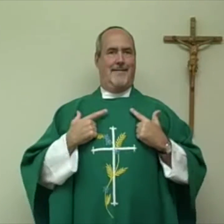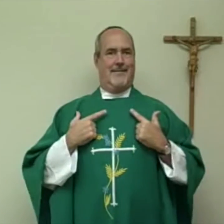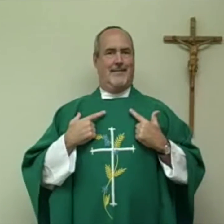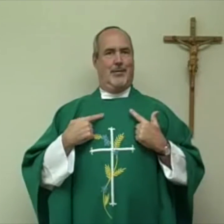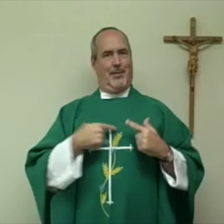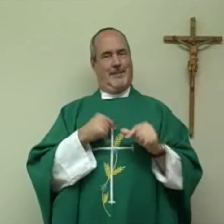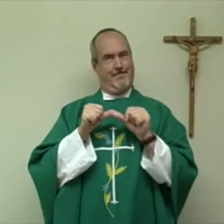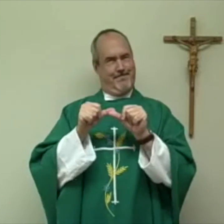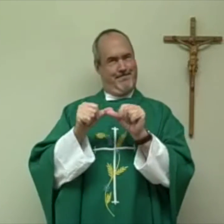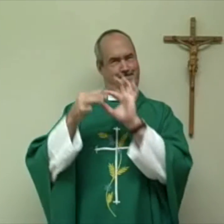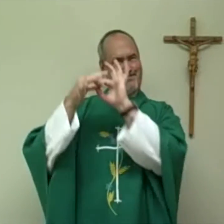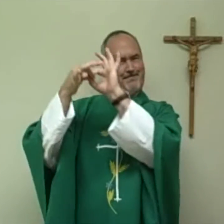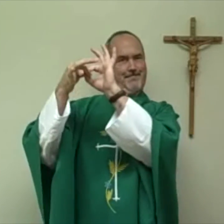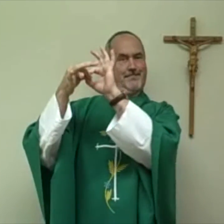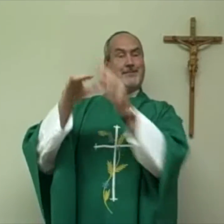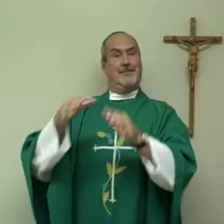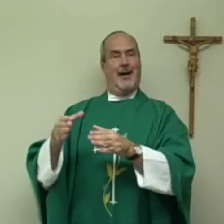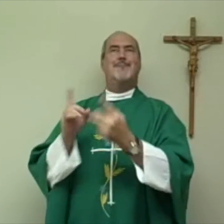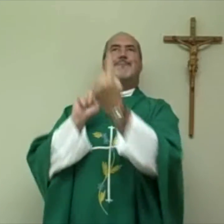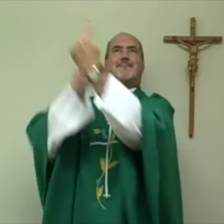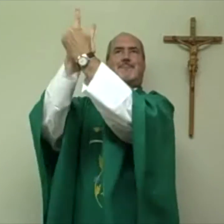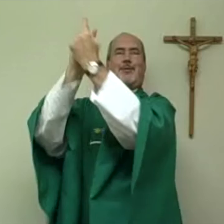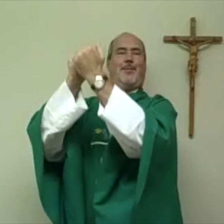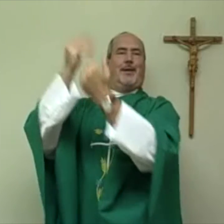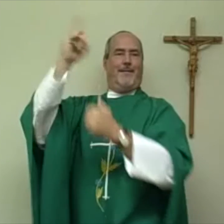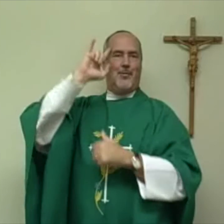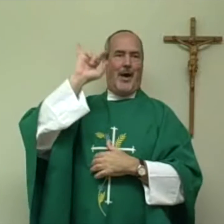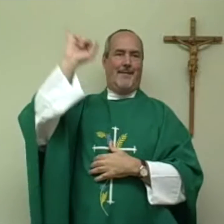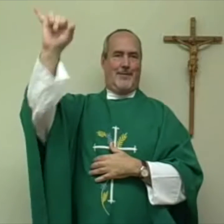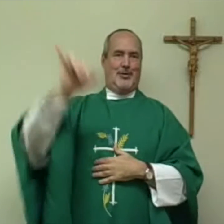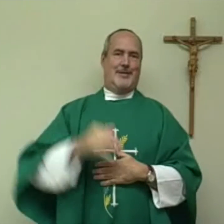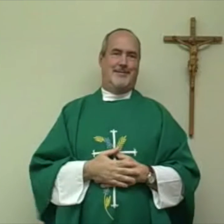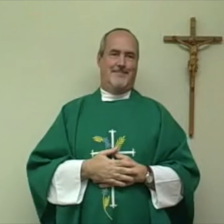everlasting life and sustains us. And we need to be with him so